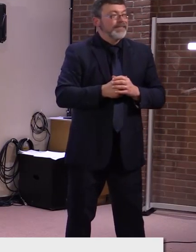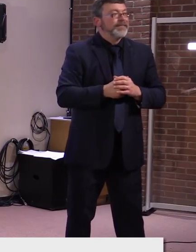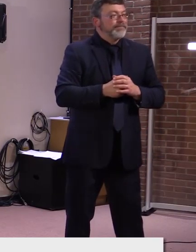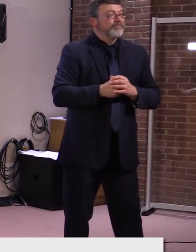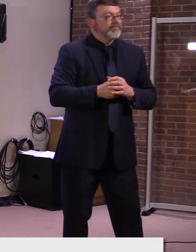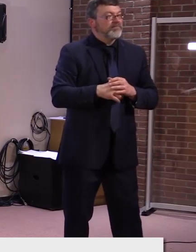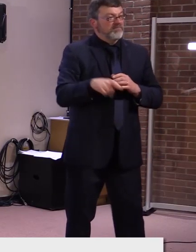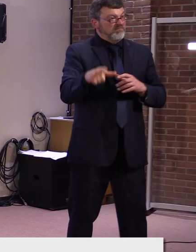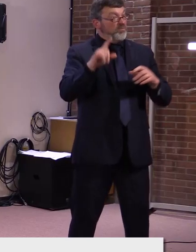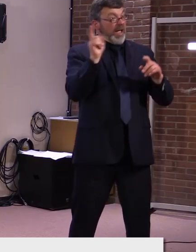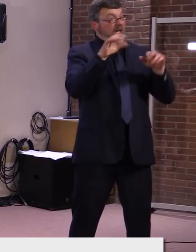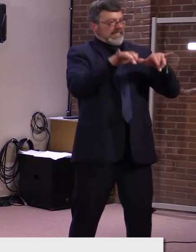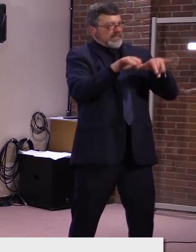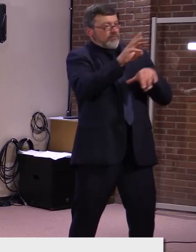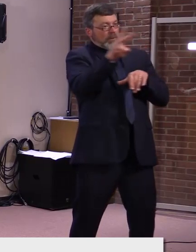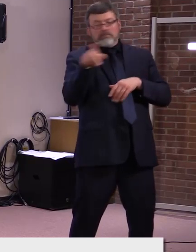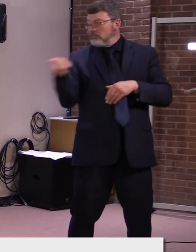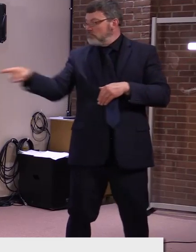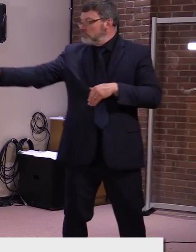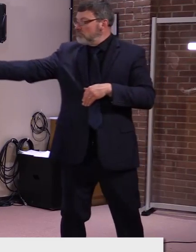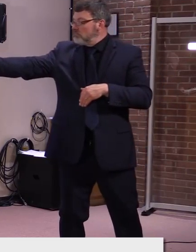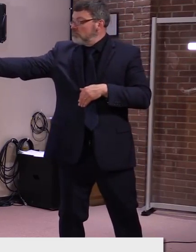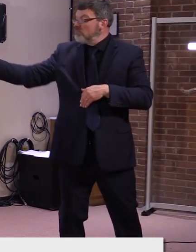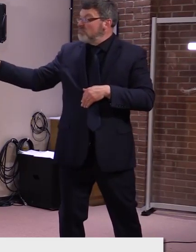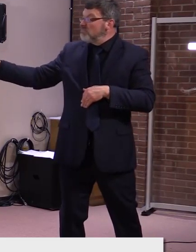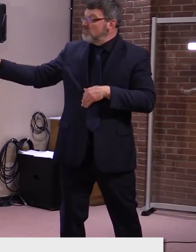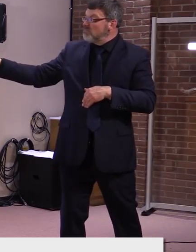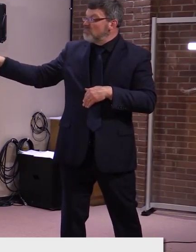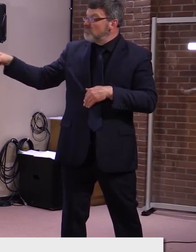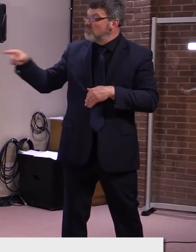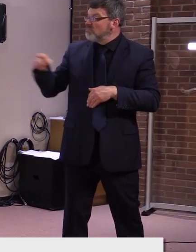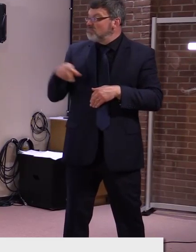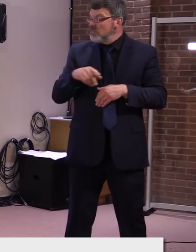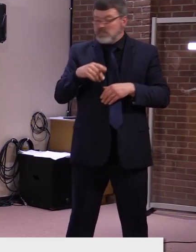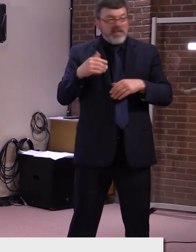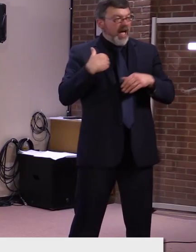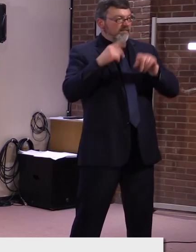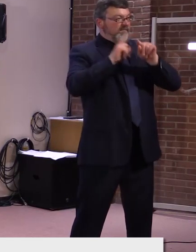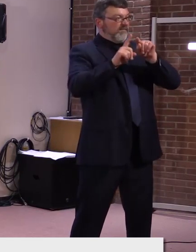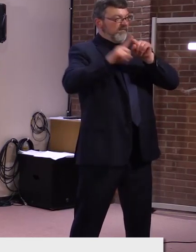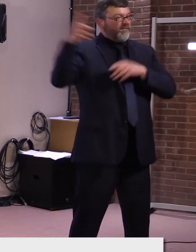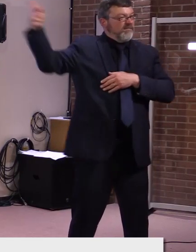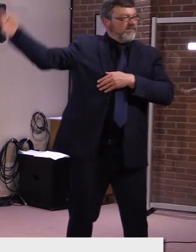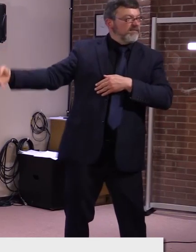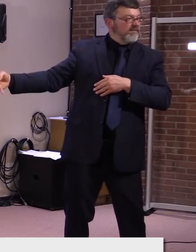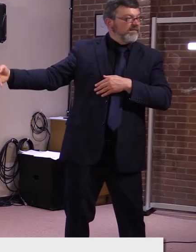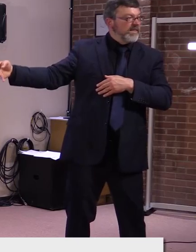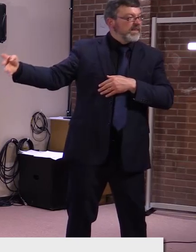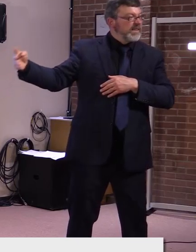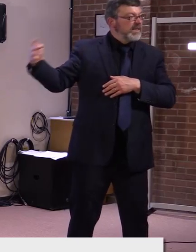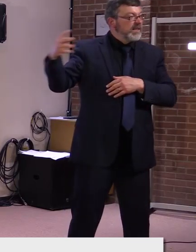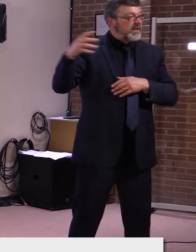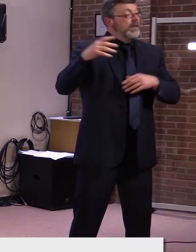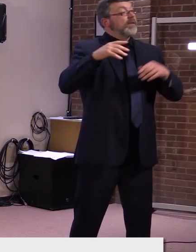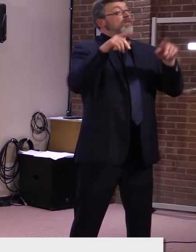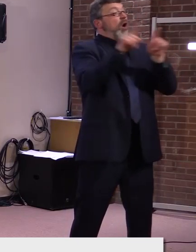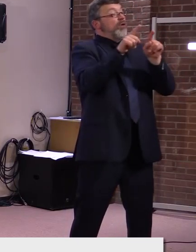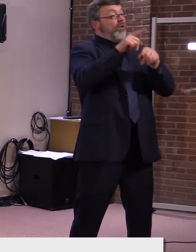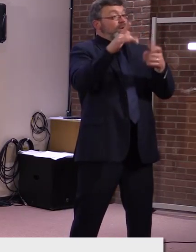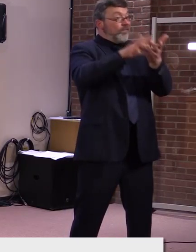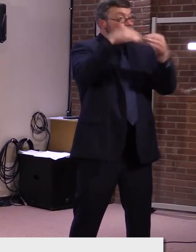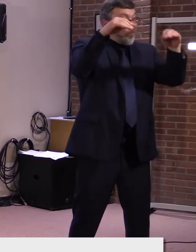healthvermont.gov/myvaccine. You can also make an appointment on the Kinney's, Walgreens, and CVS websites. As I mentioned on Tuesday,